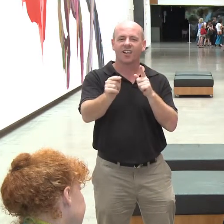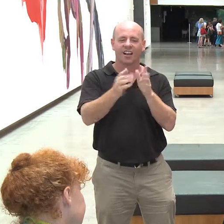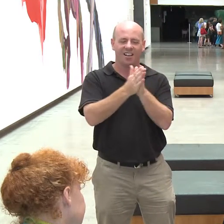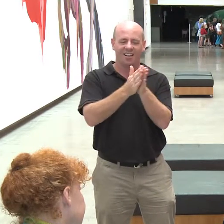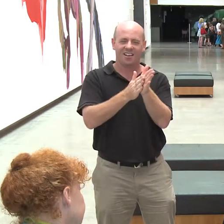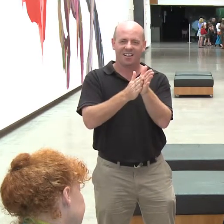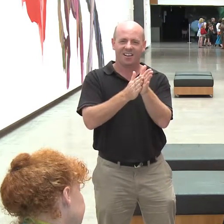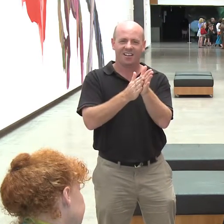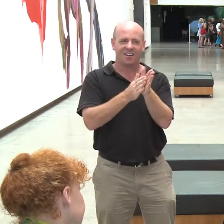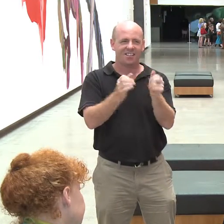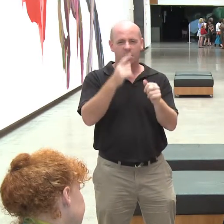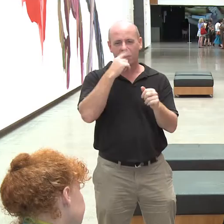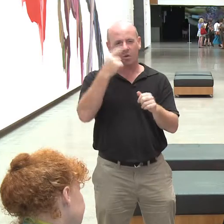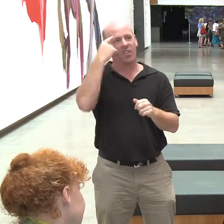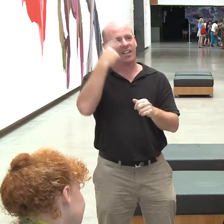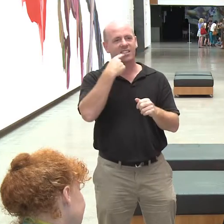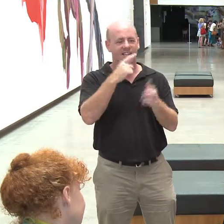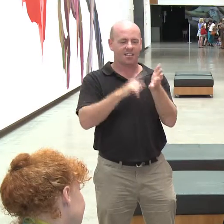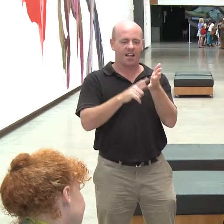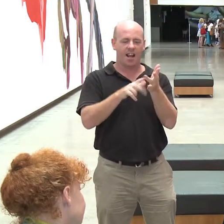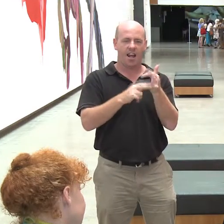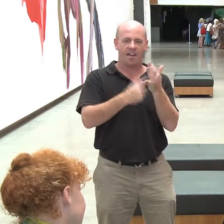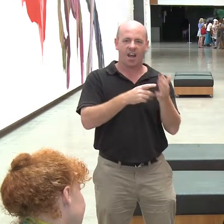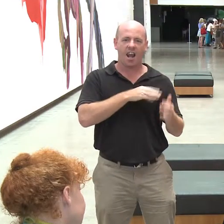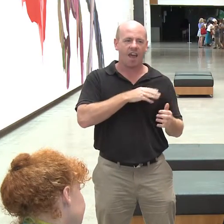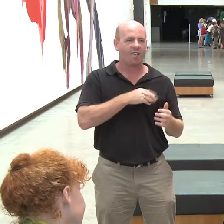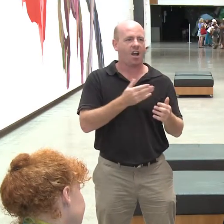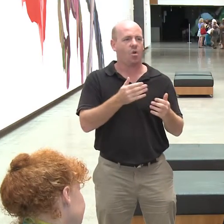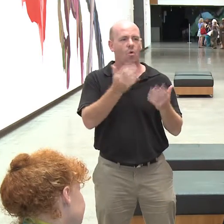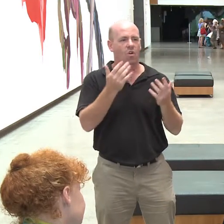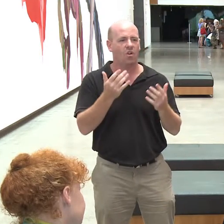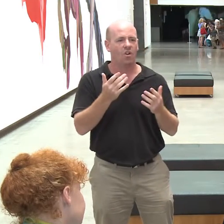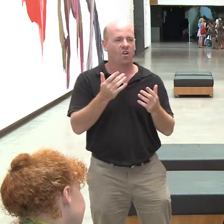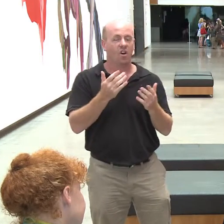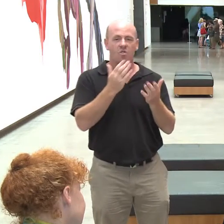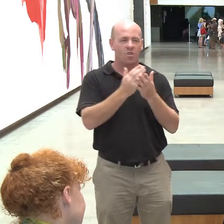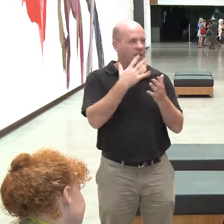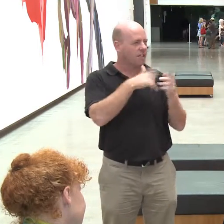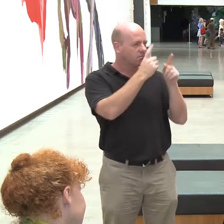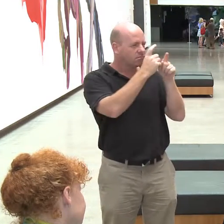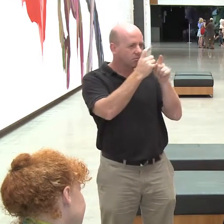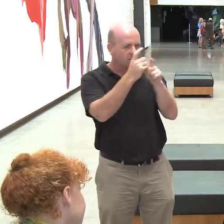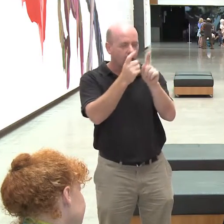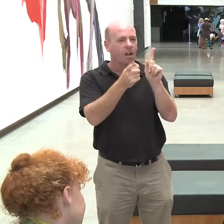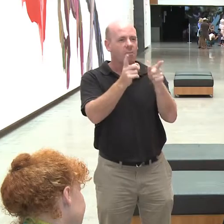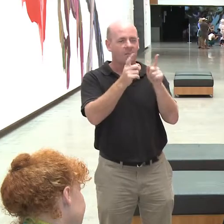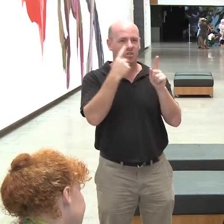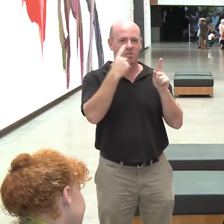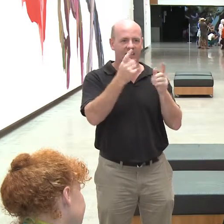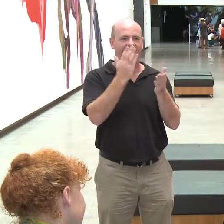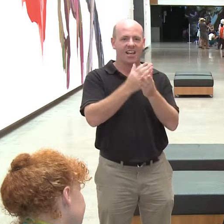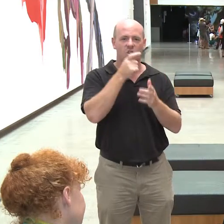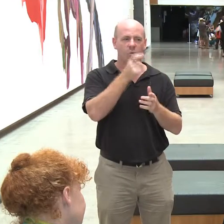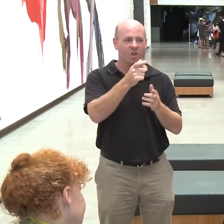it's saying lover or, you know, there's a number of things that you, until you actually decipher it, you've actually spent some